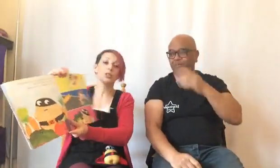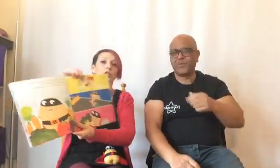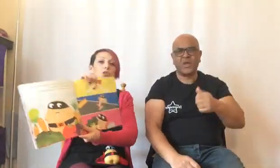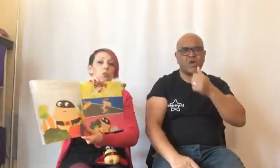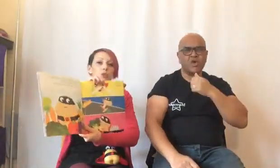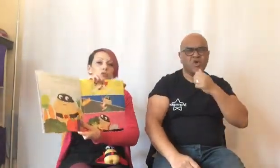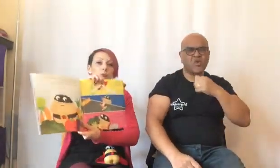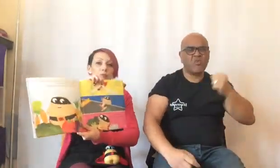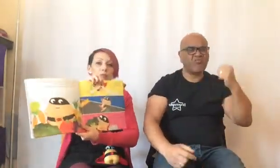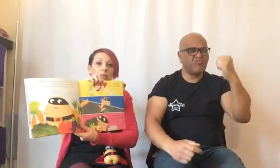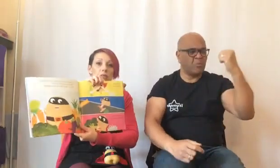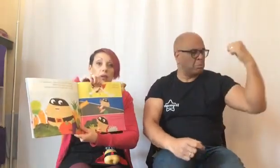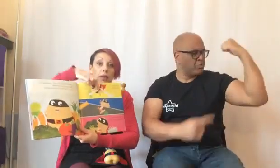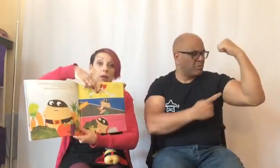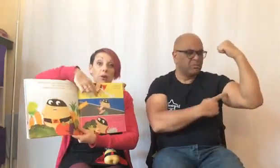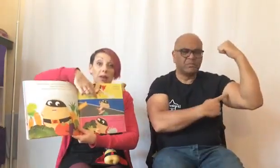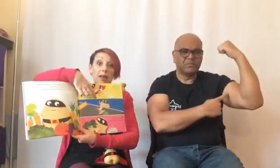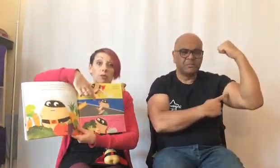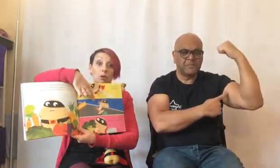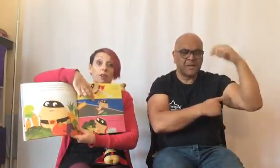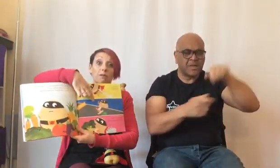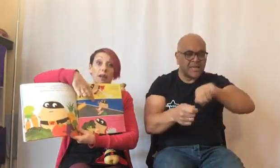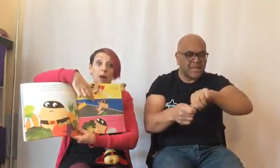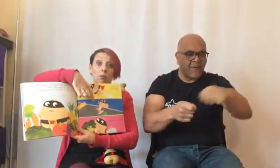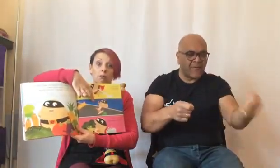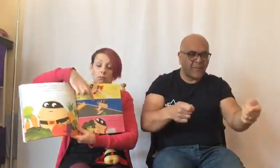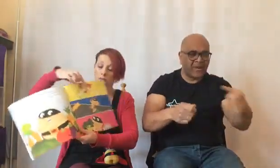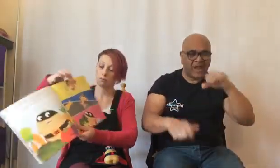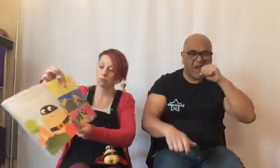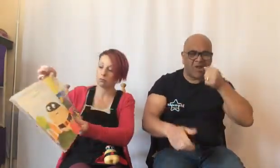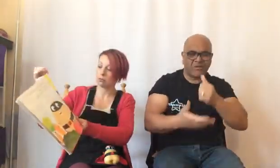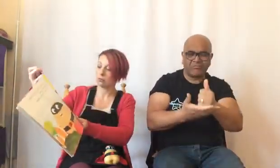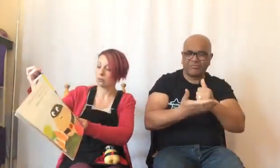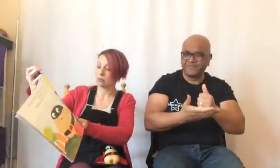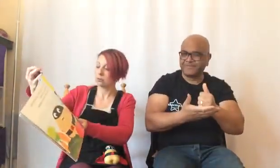He used his super strength. He peeled the carrots off the conveyor belt.